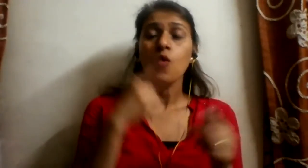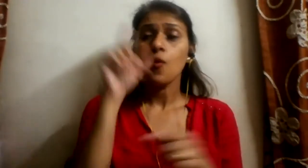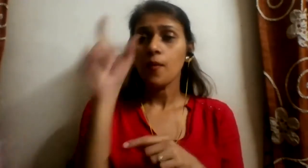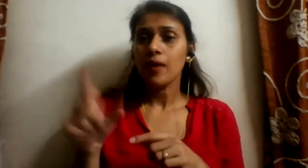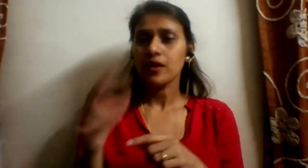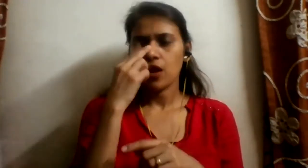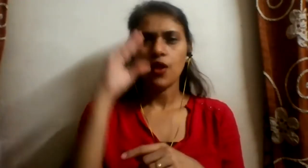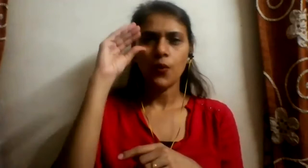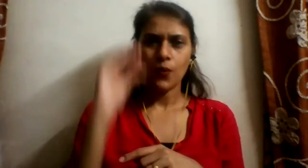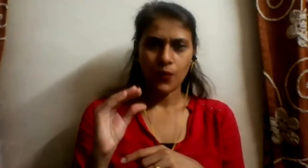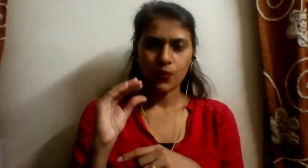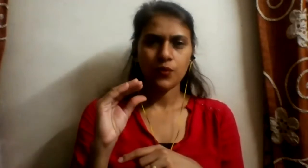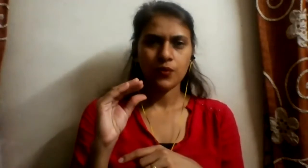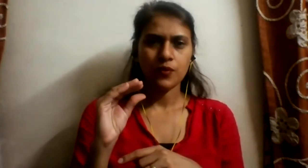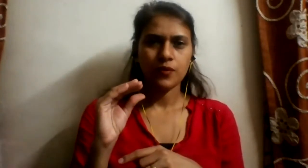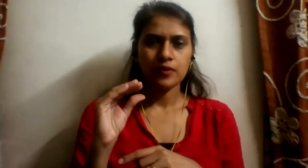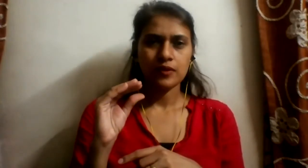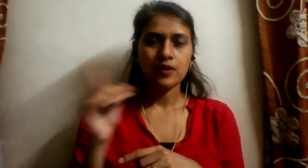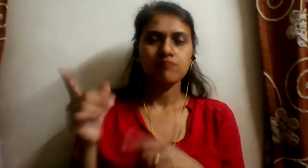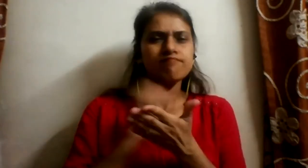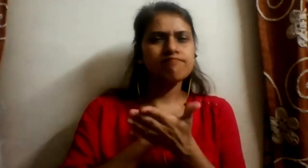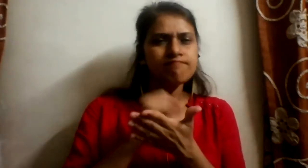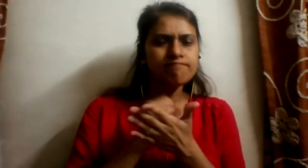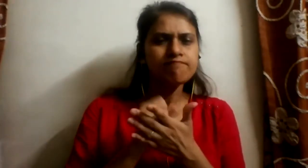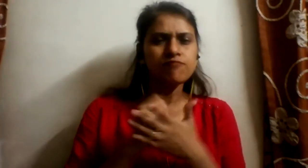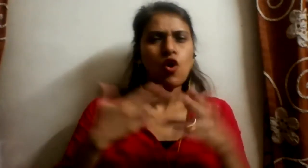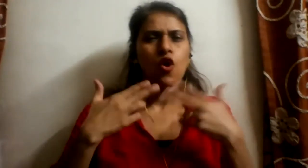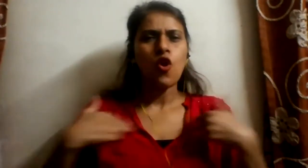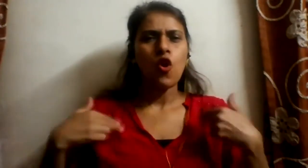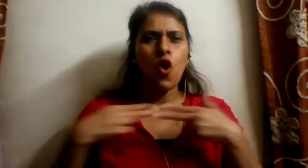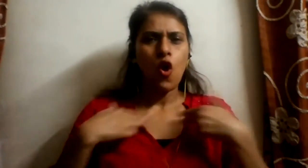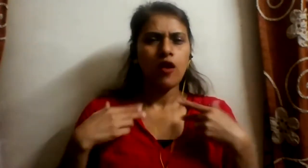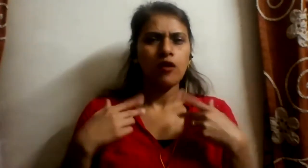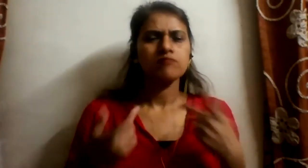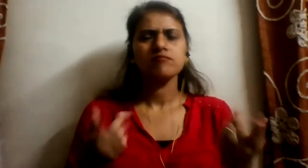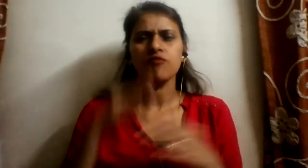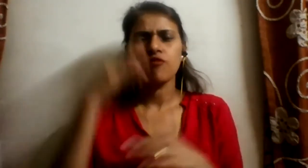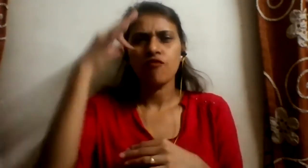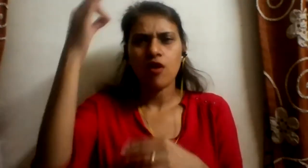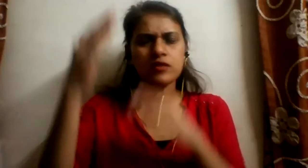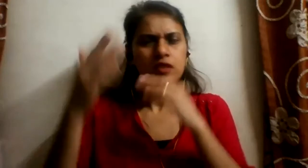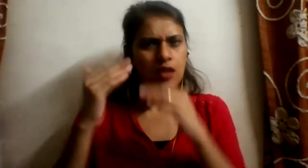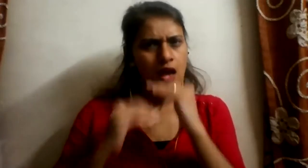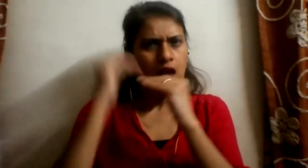who was a practicing lawyer and wanted to become a munsif or a JMF or a judge in